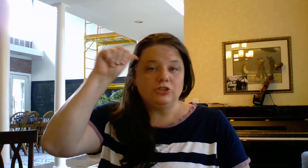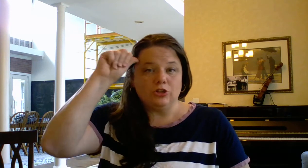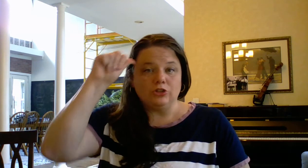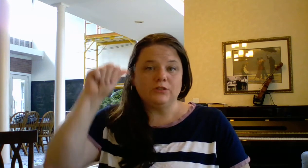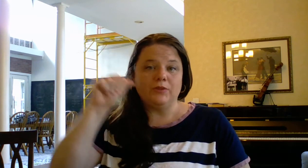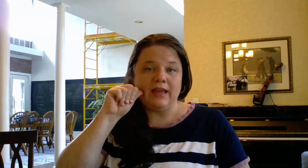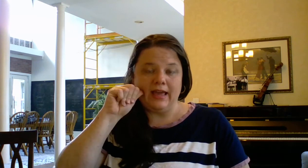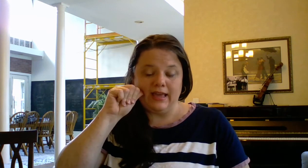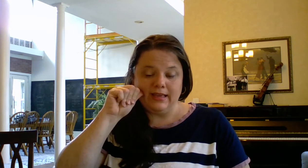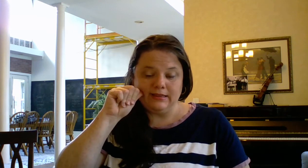adults with an A,